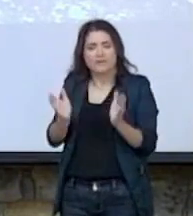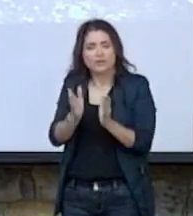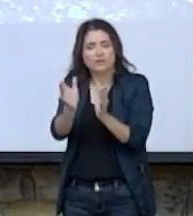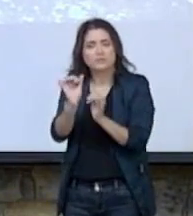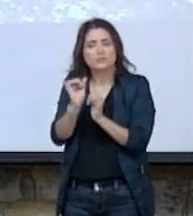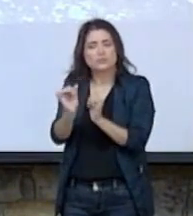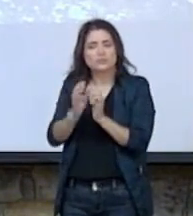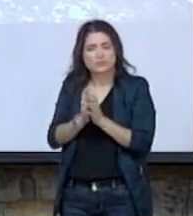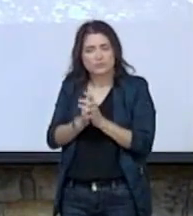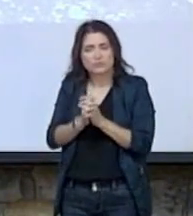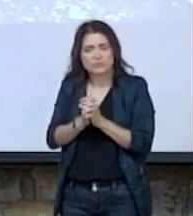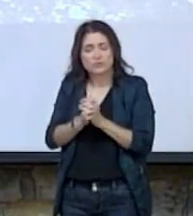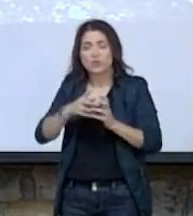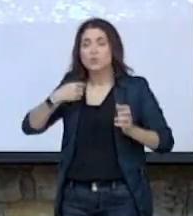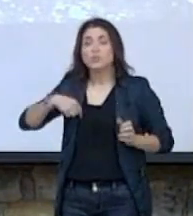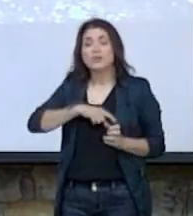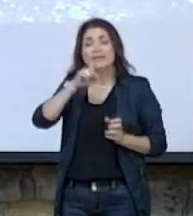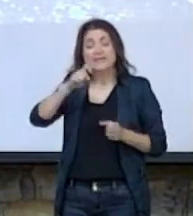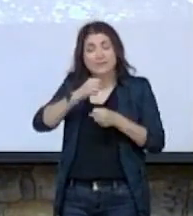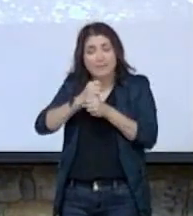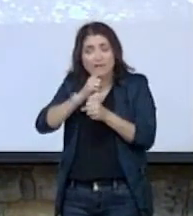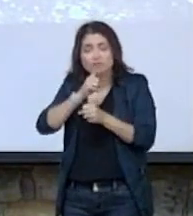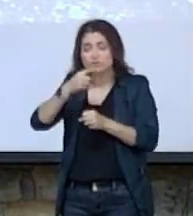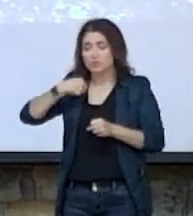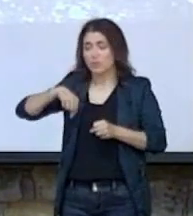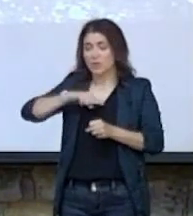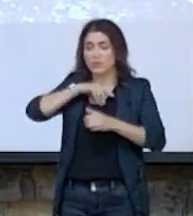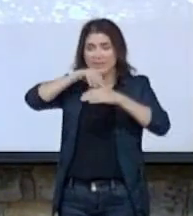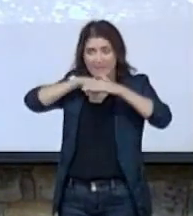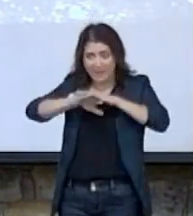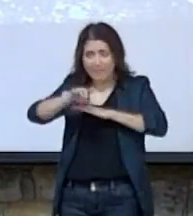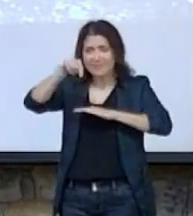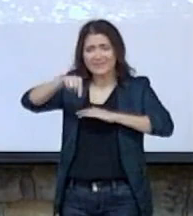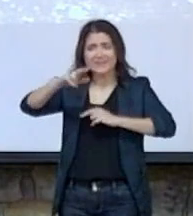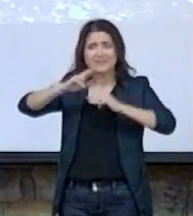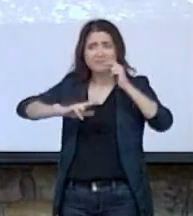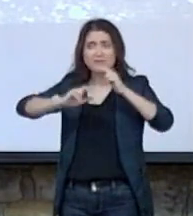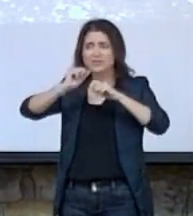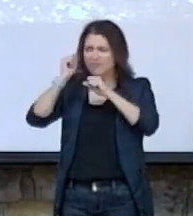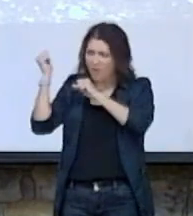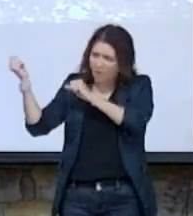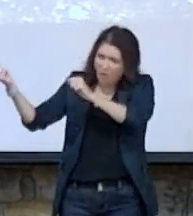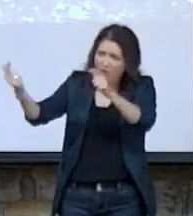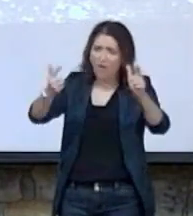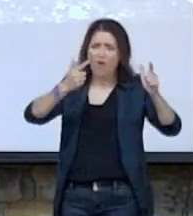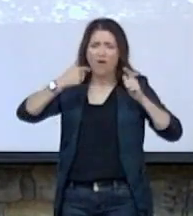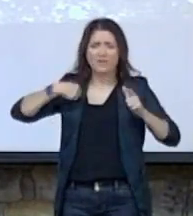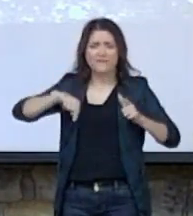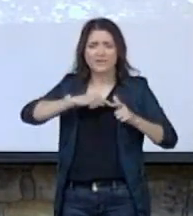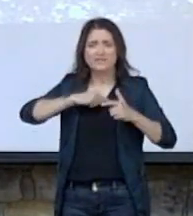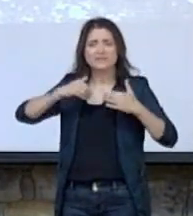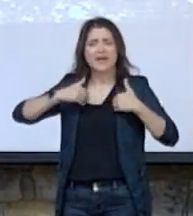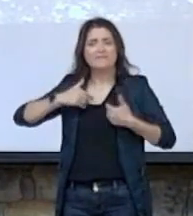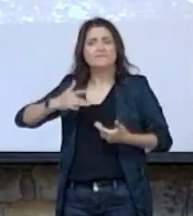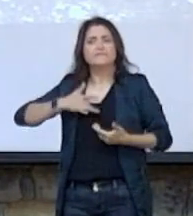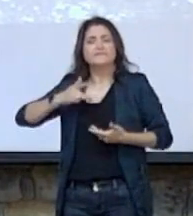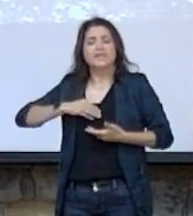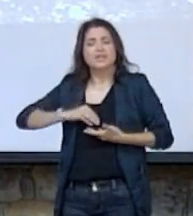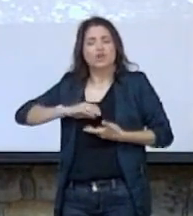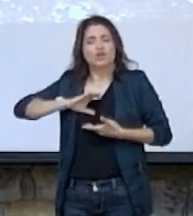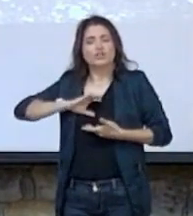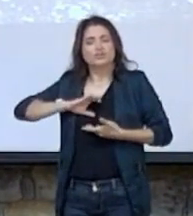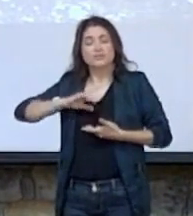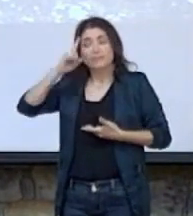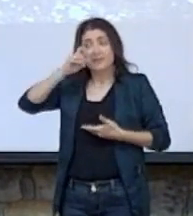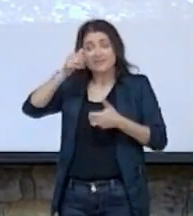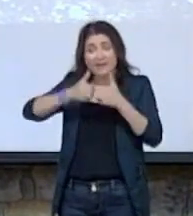encouragement. We need to make sure that when we come into this building that all of us have a way to feel encouraged, because every